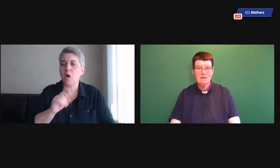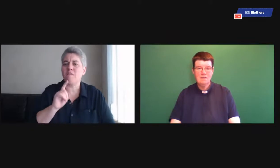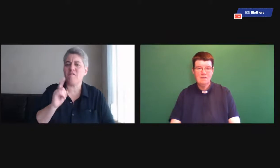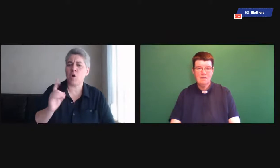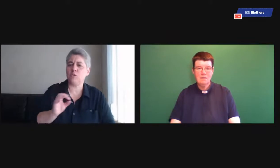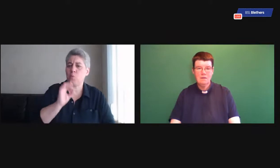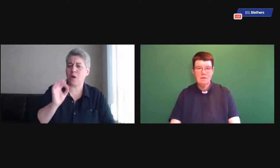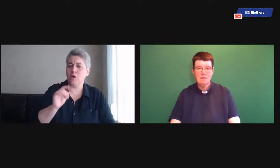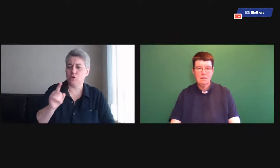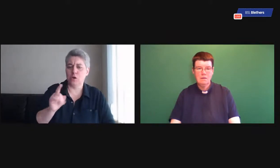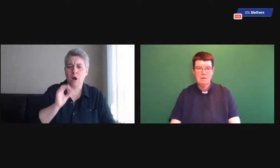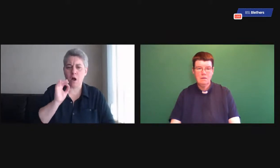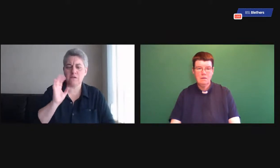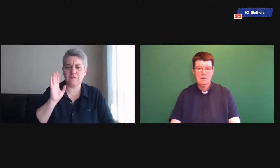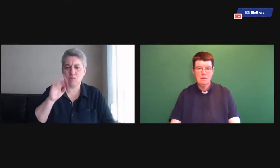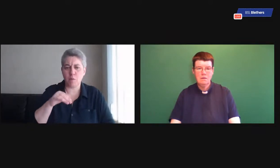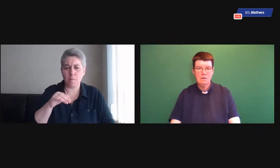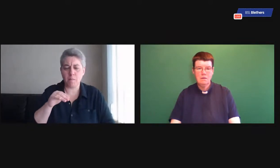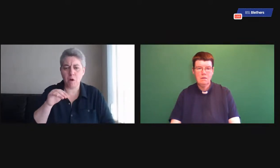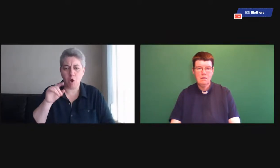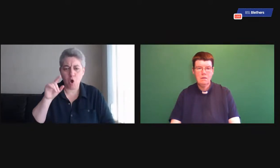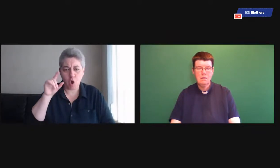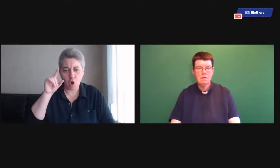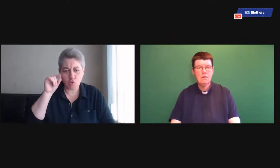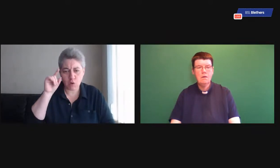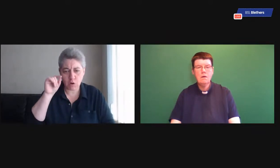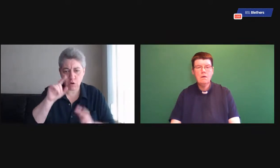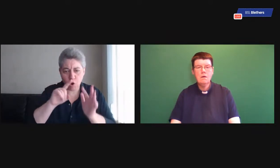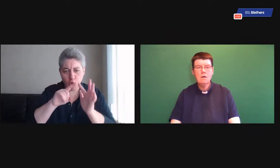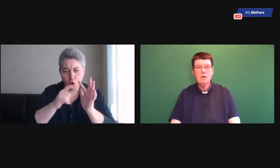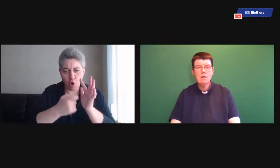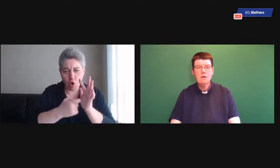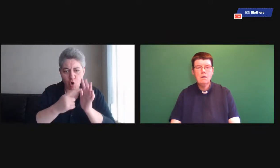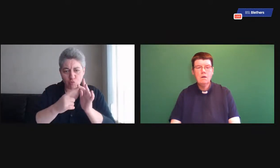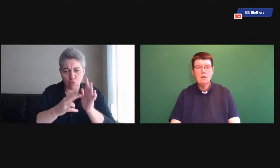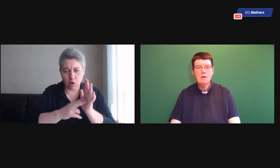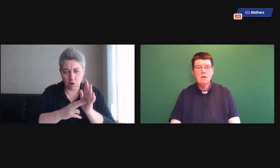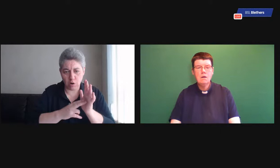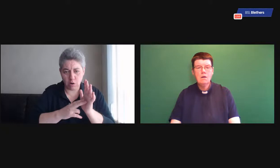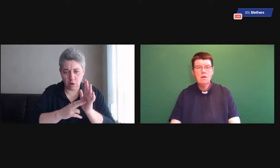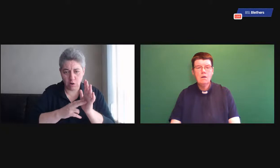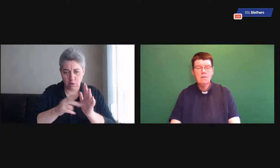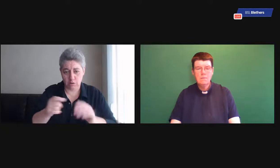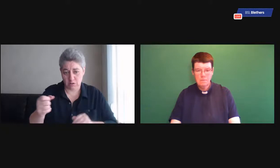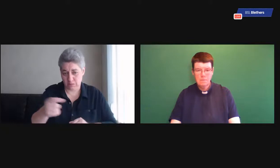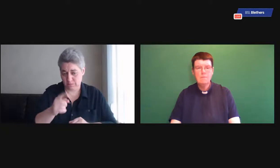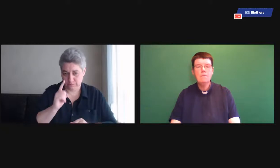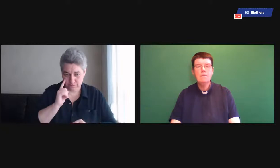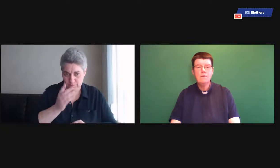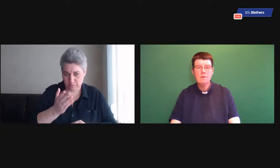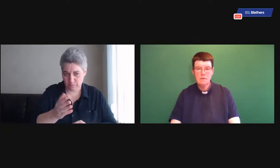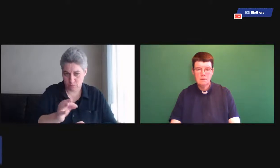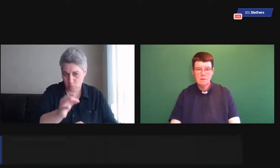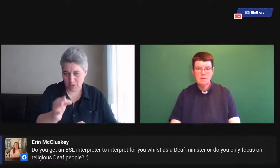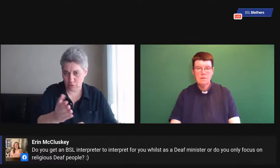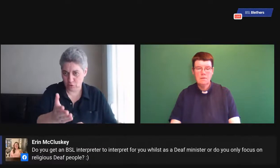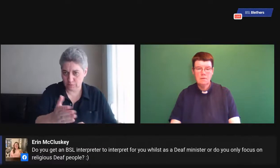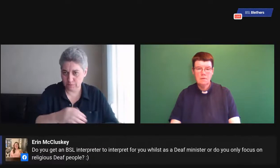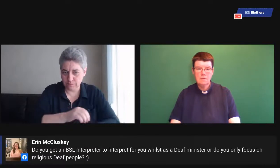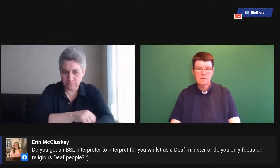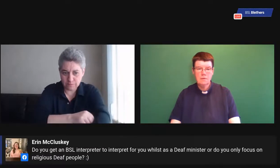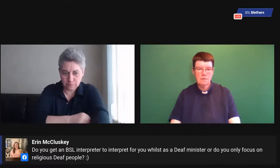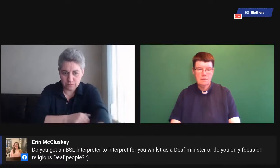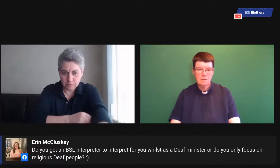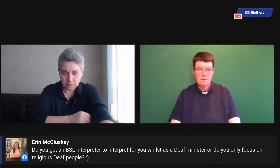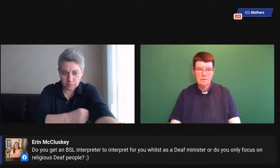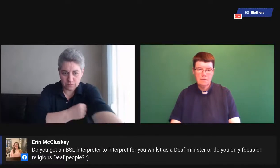and who it's from. Oh, here we go. So we've got our first question, and that's from Erin. And the question is